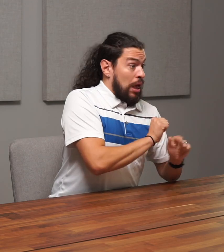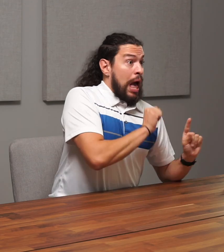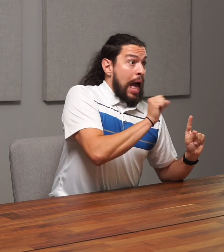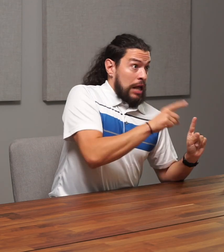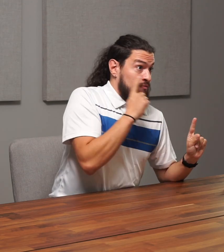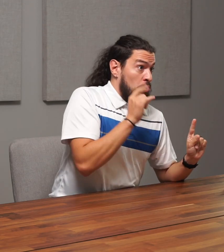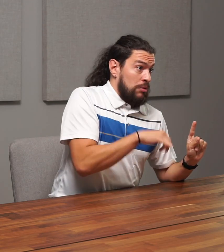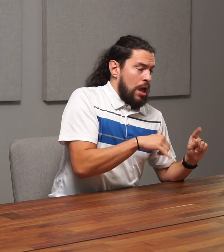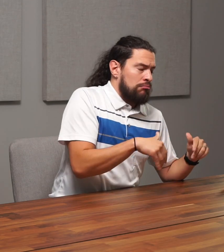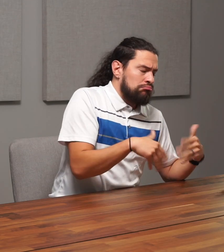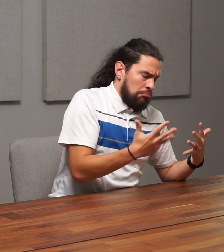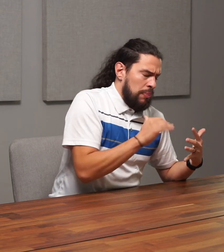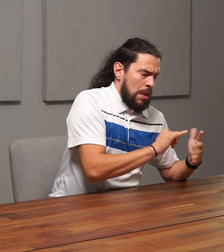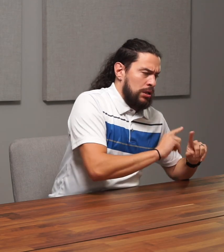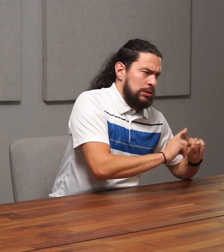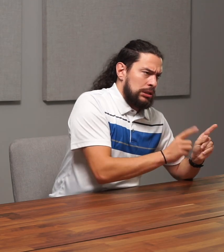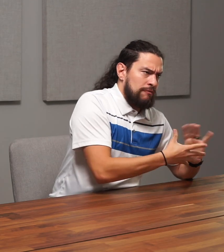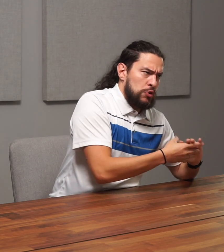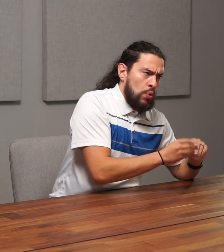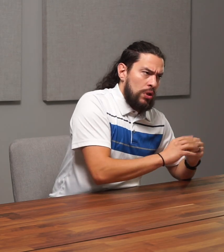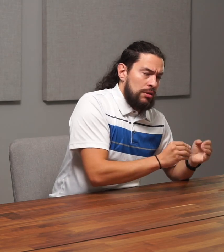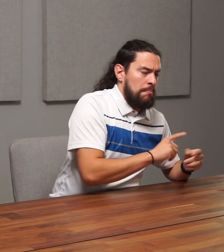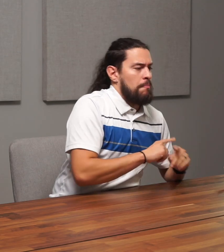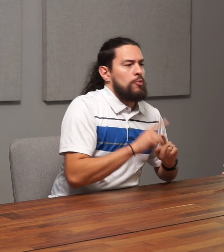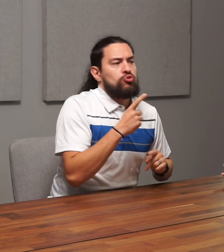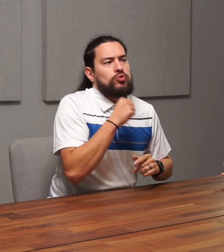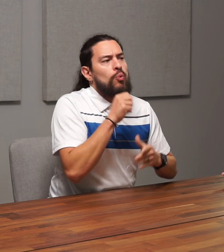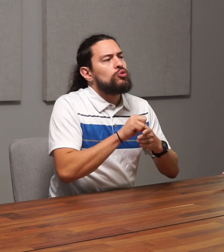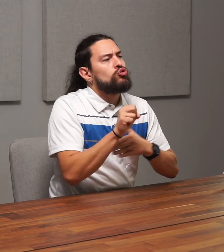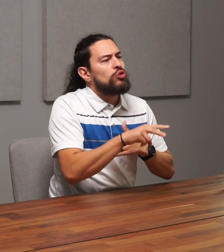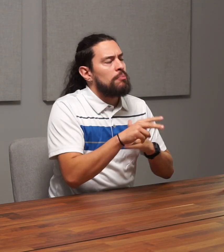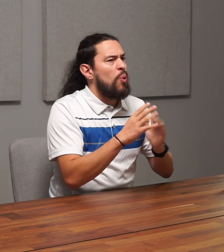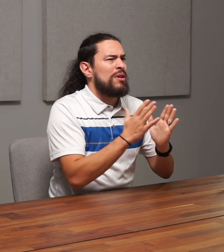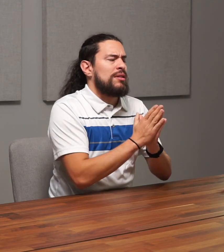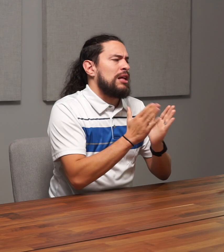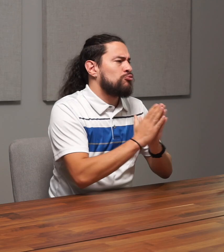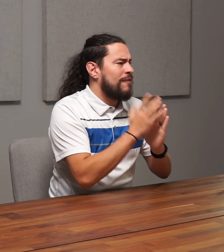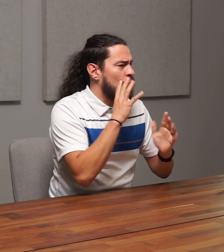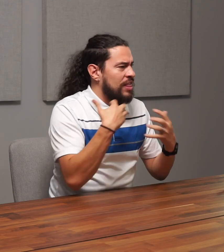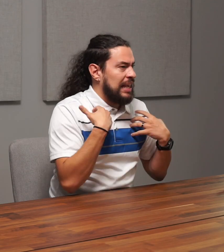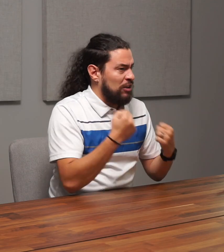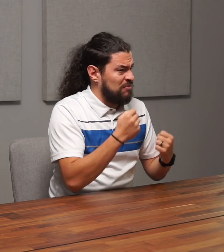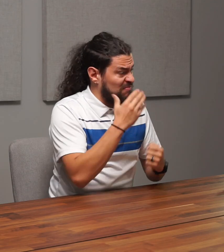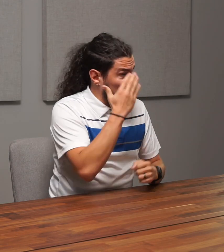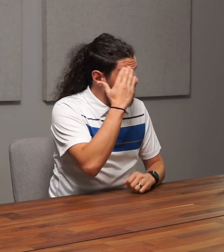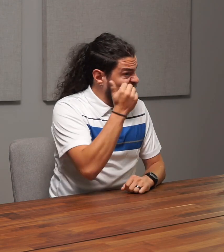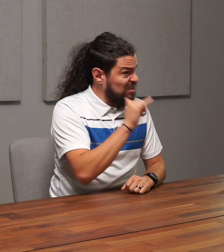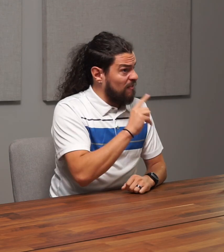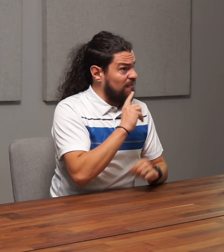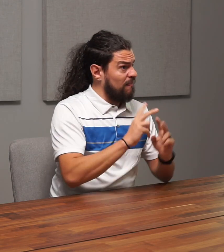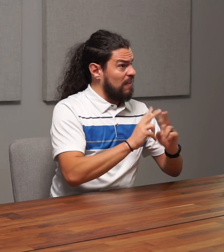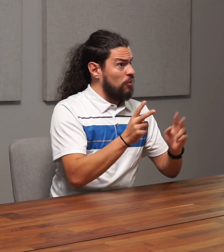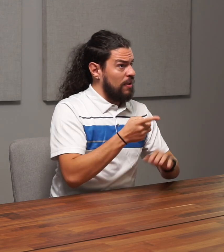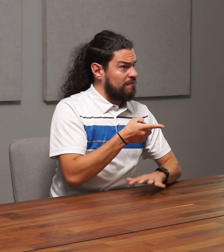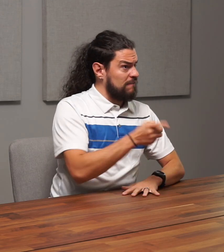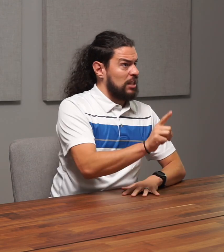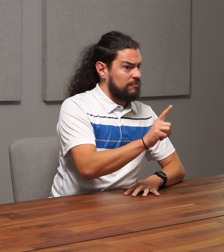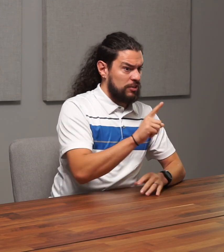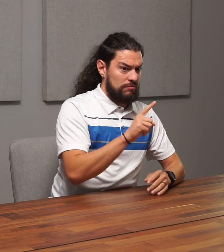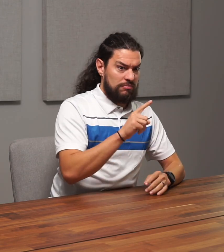and unless that deaf person has specifically said please pray for my hearing ability don't do it but let's not just jump and